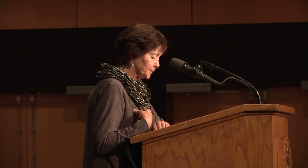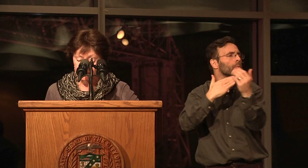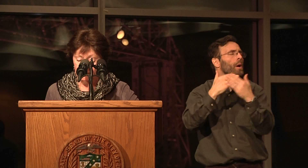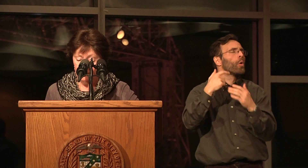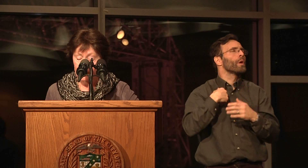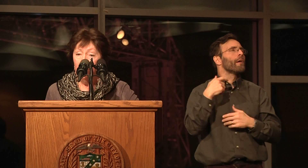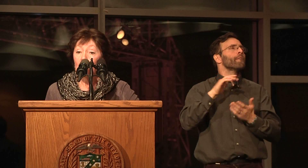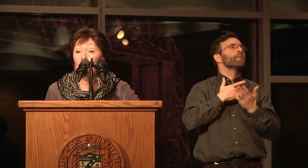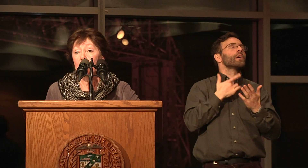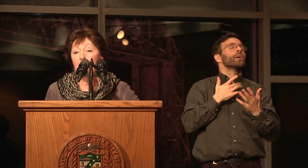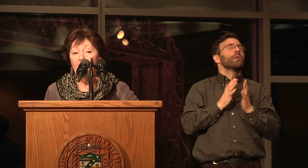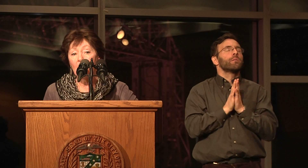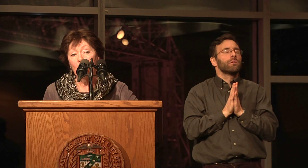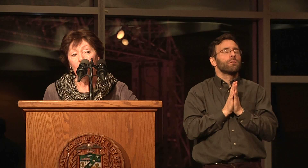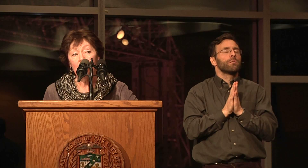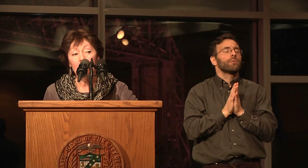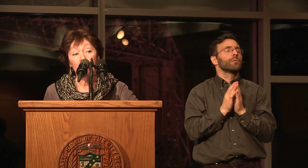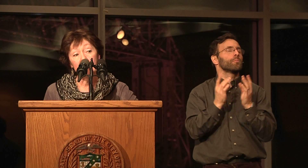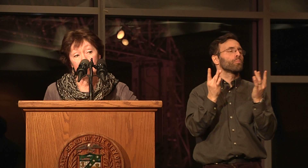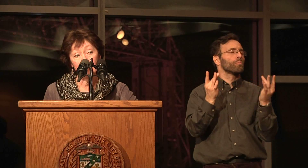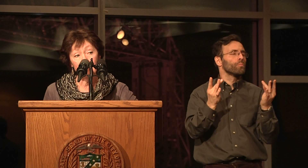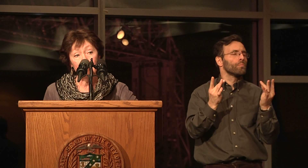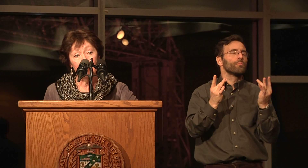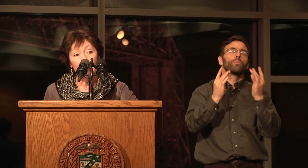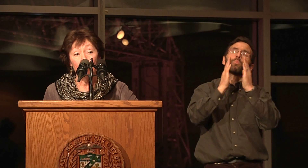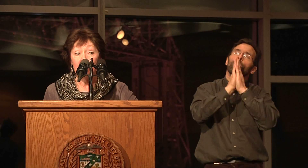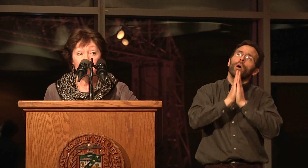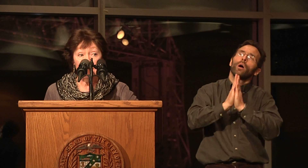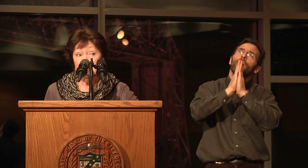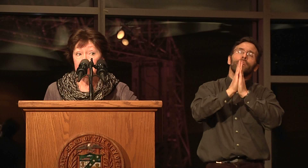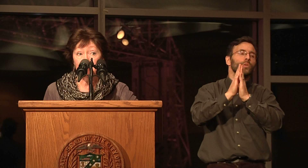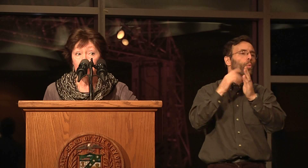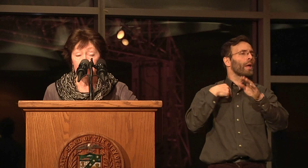prayer. We bow, we kneel,